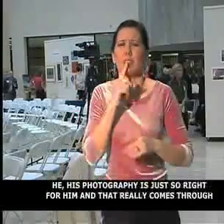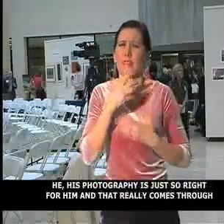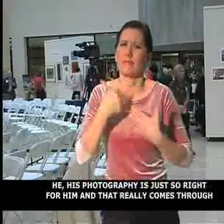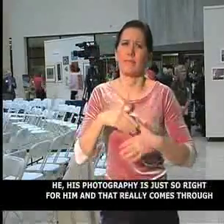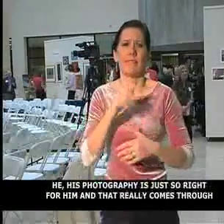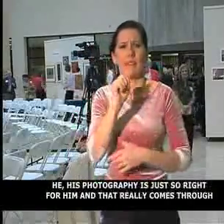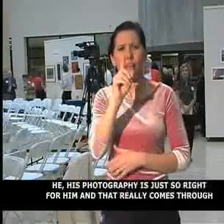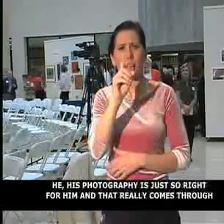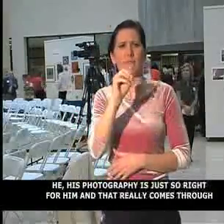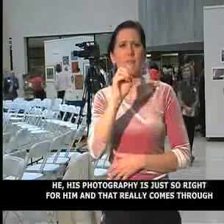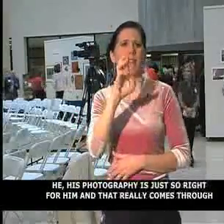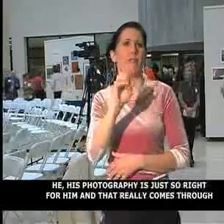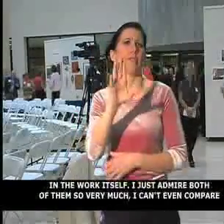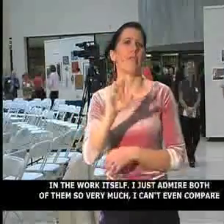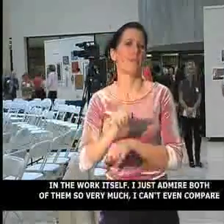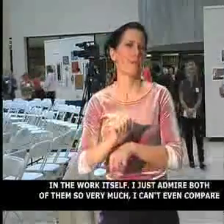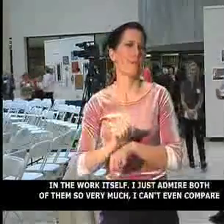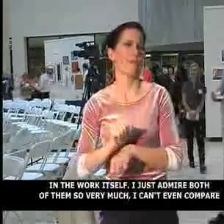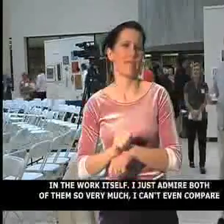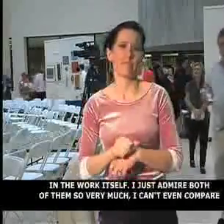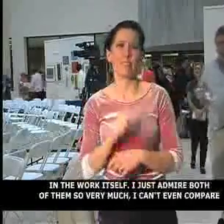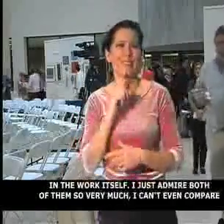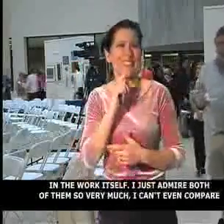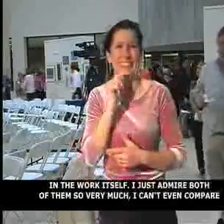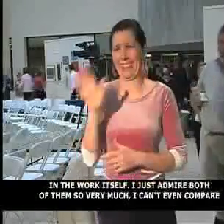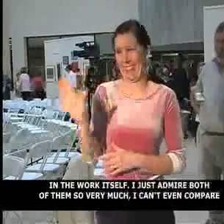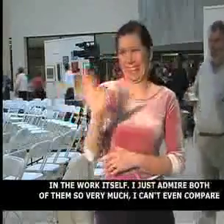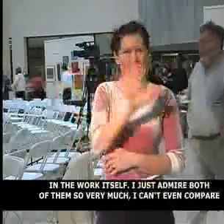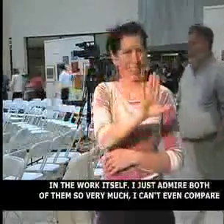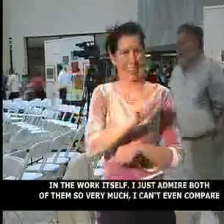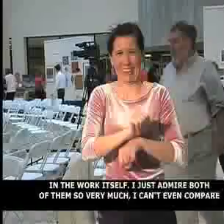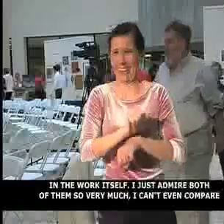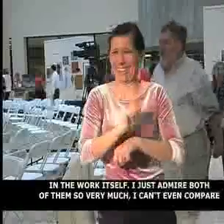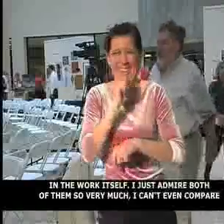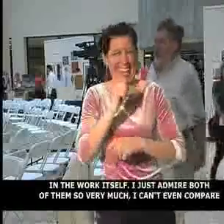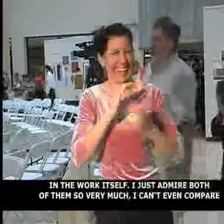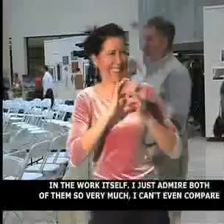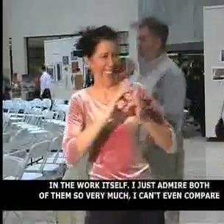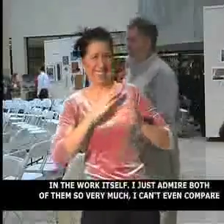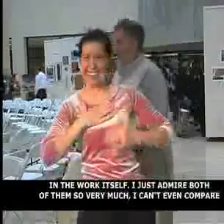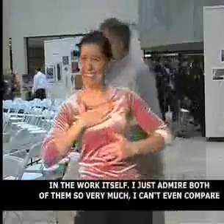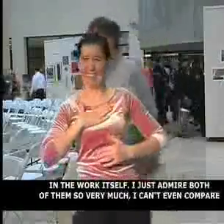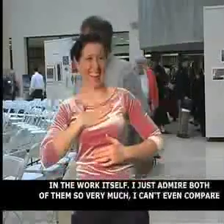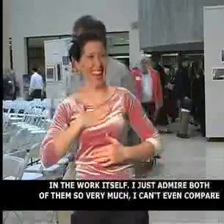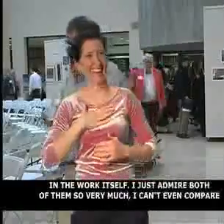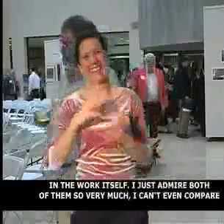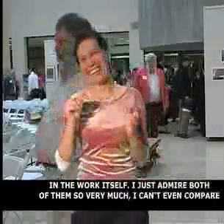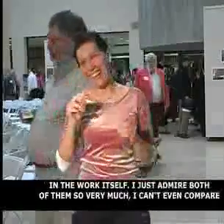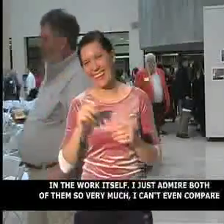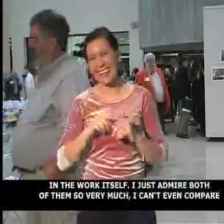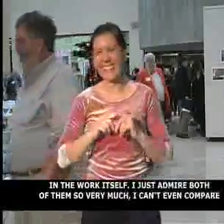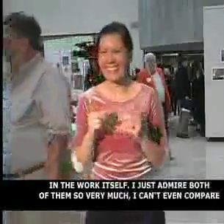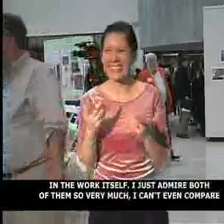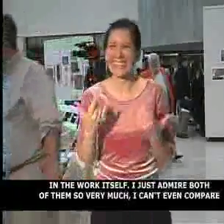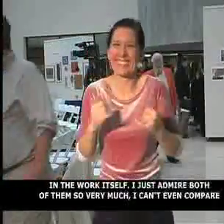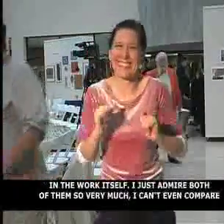comes through in the work itself. I just admire both of them so very much. I can't even